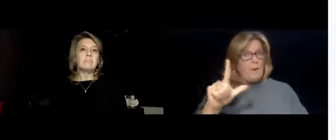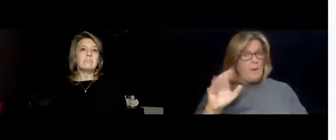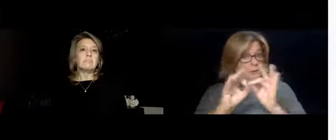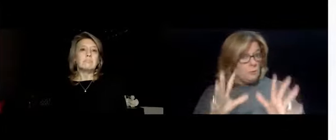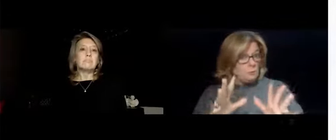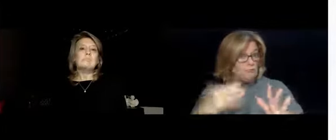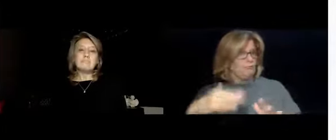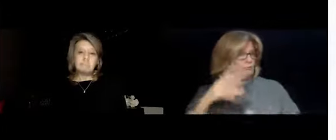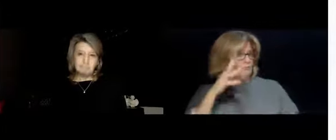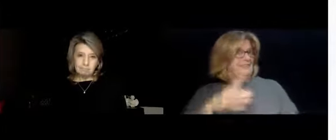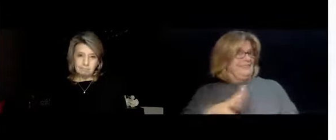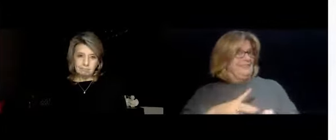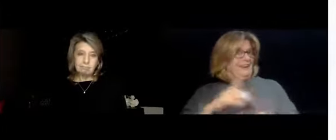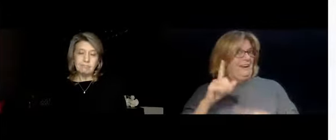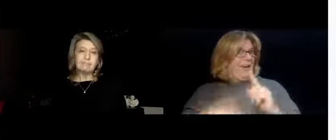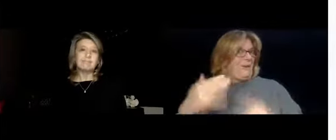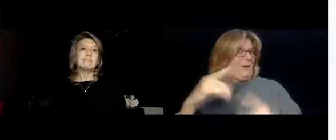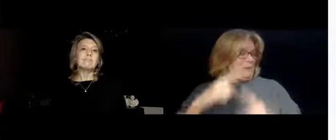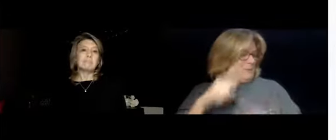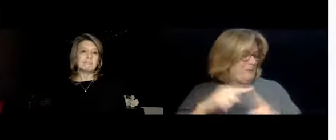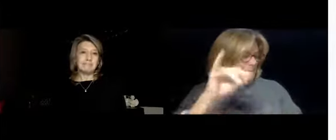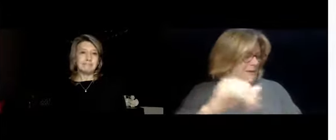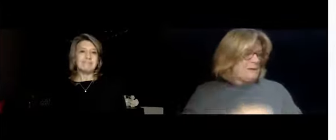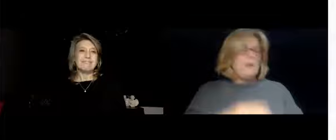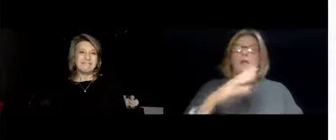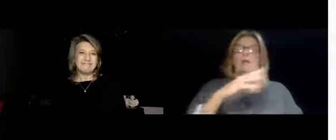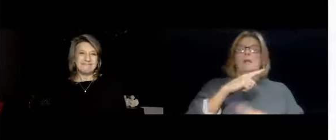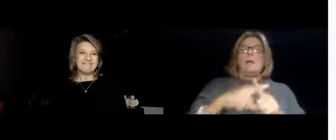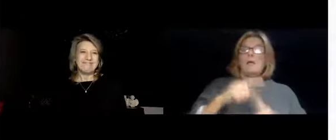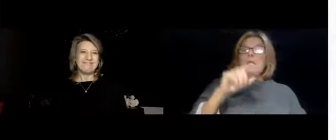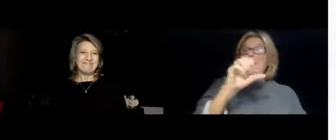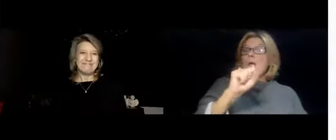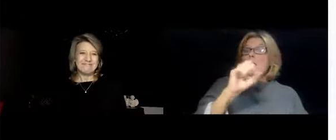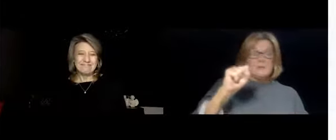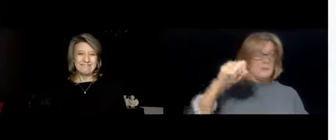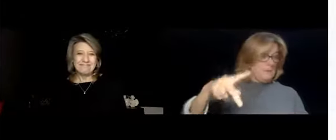Nepal interpreting. I can't wait to hear about that.